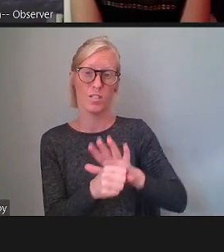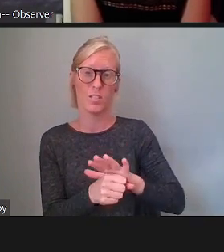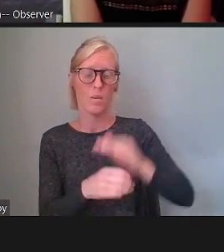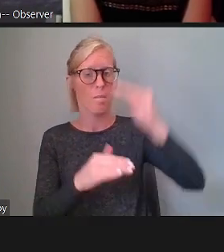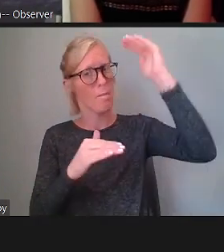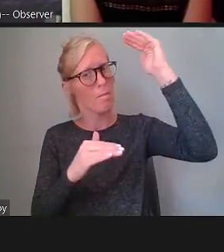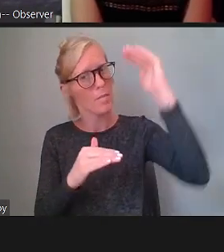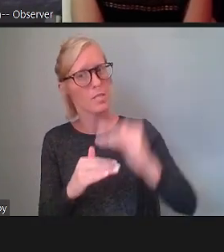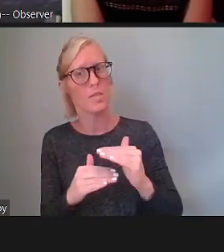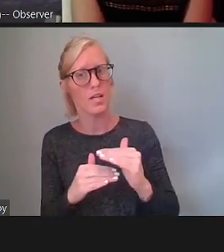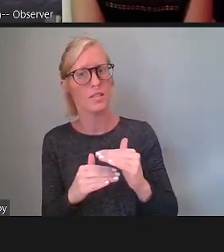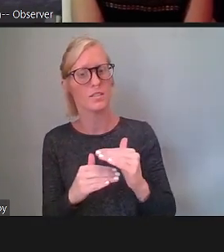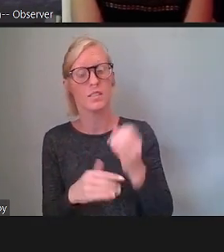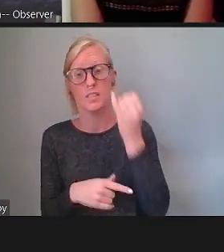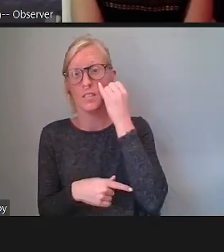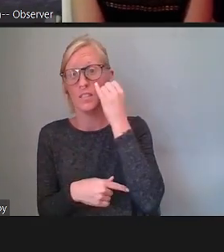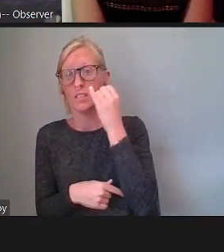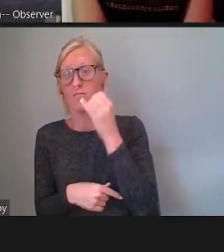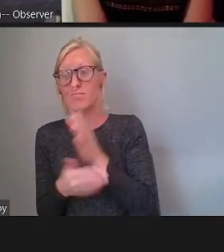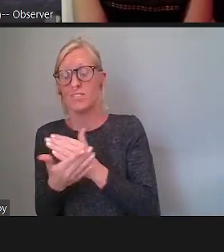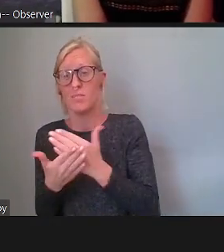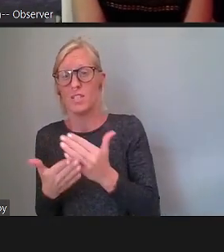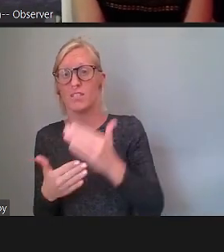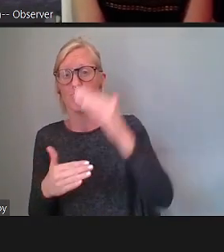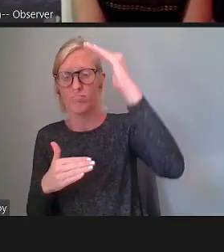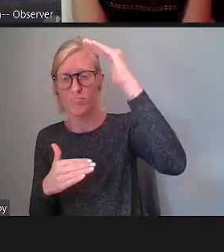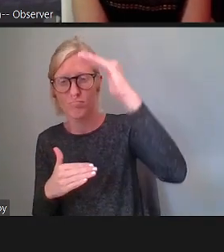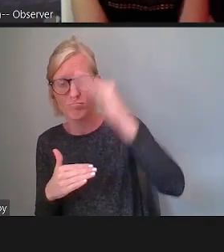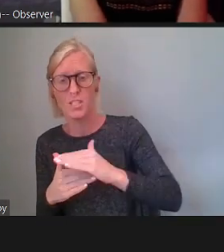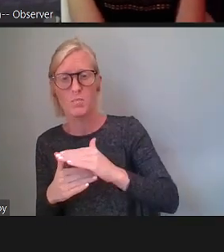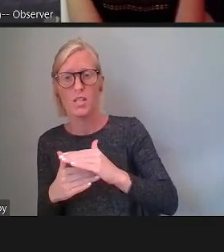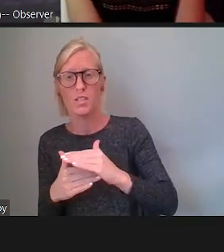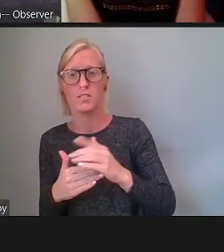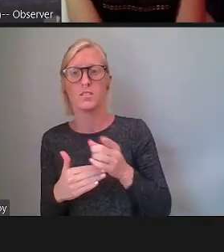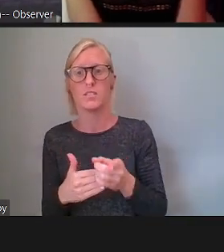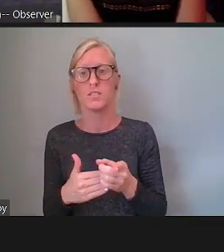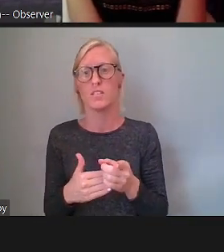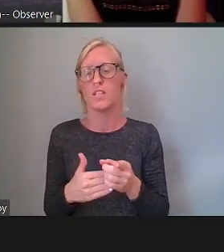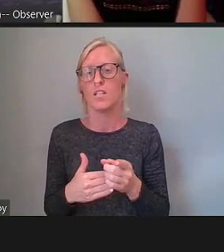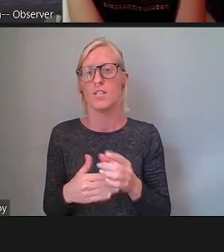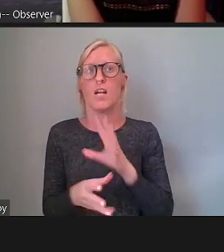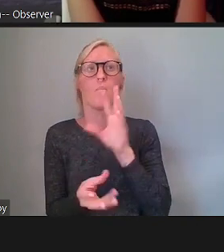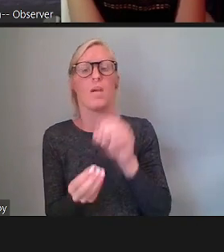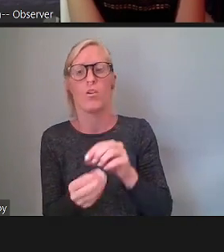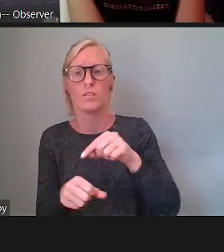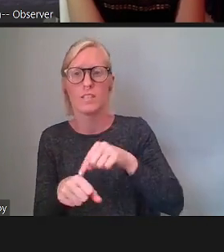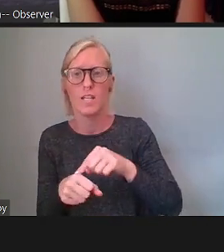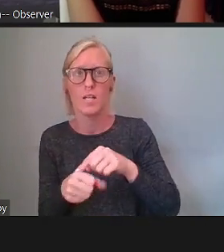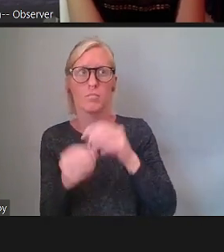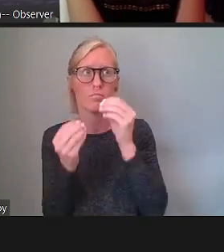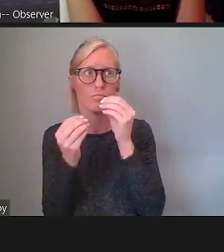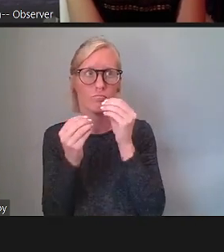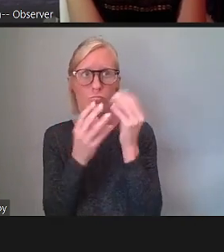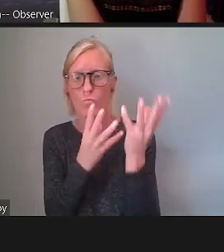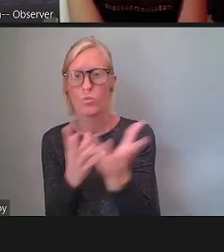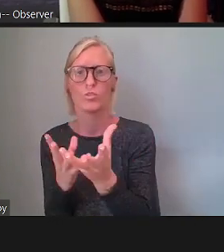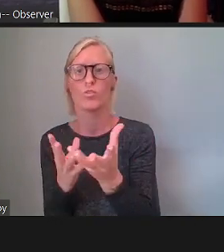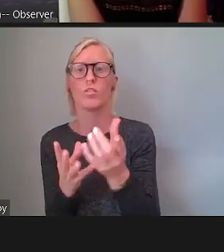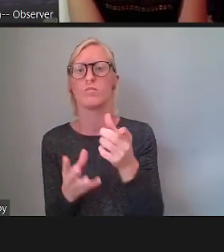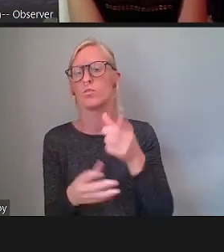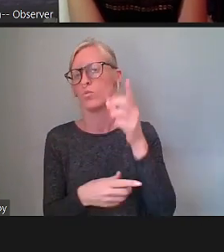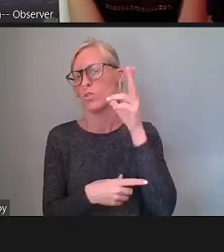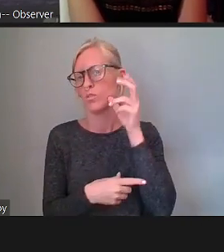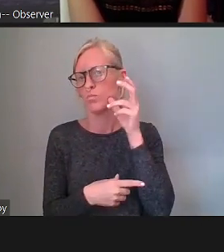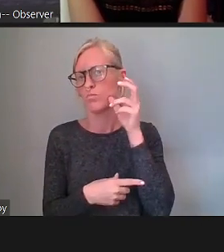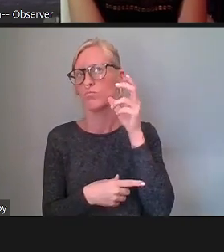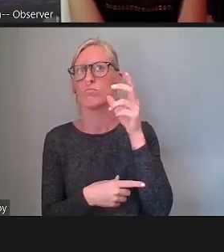minimize, if it's something that distresses you, to minimize the amount of times that you are exposing yourself to news or media. And you could